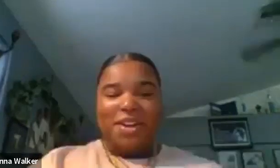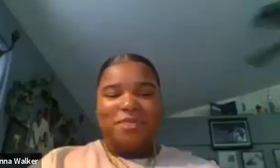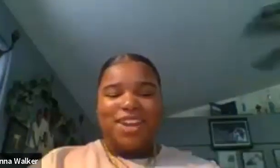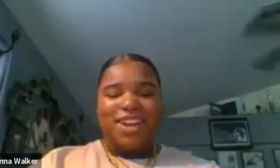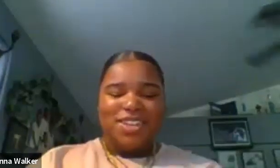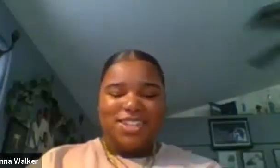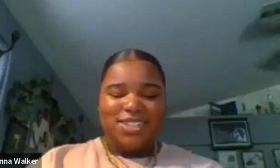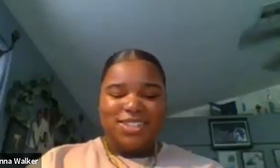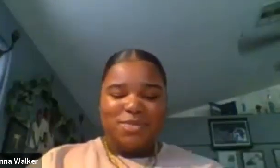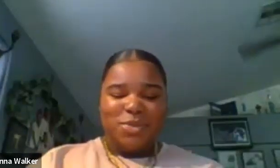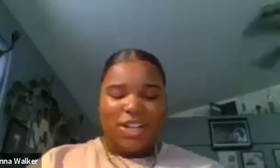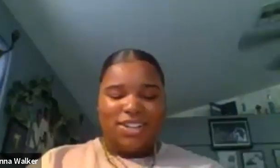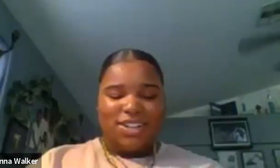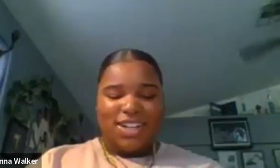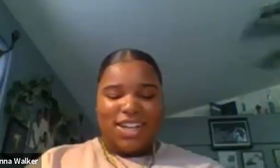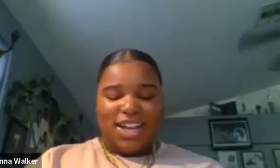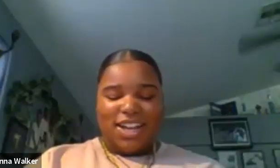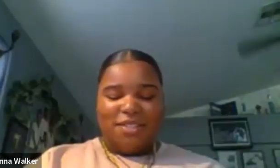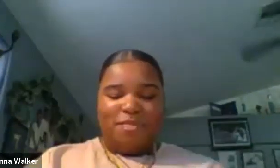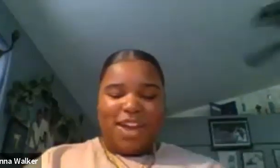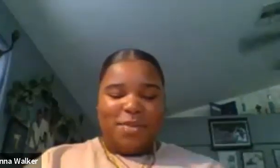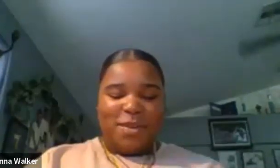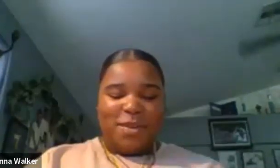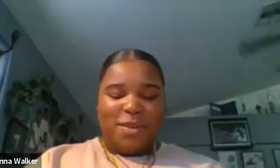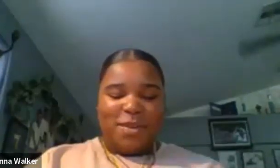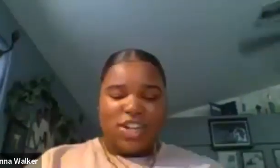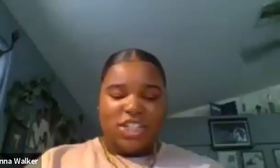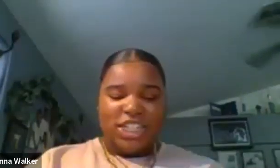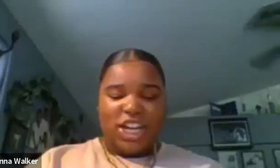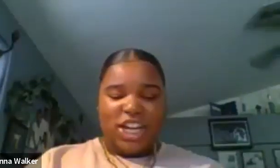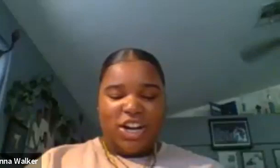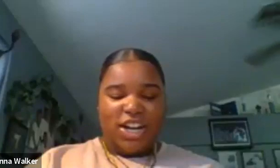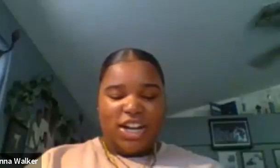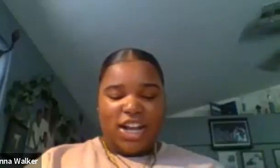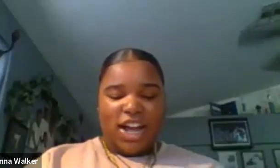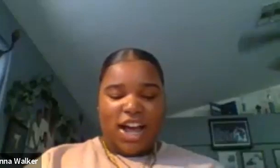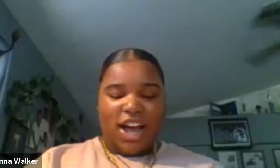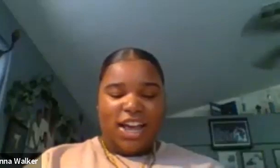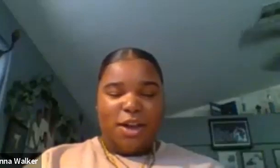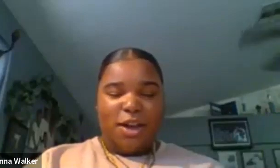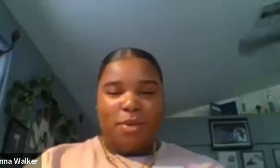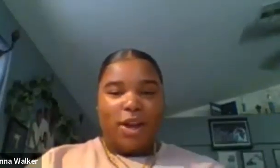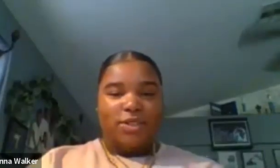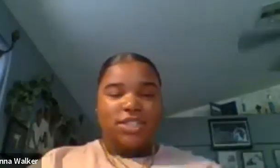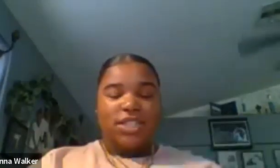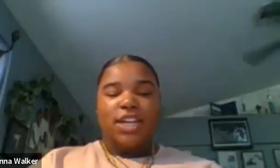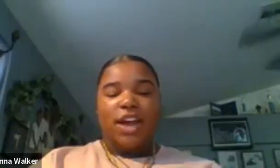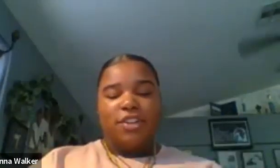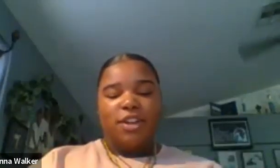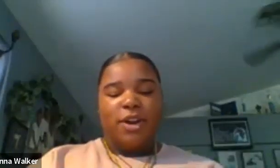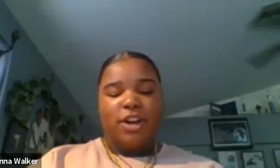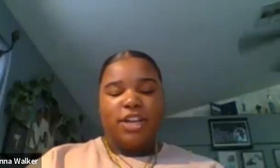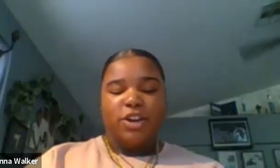Hi, my name is Brianna. My pronouns are she, her. I am a